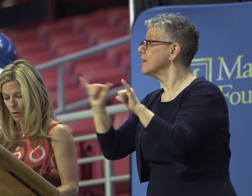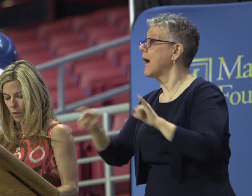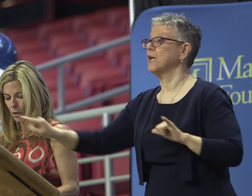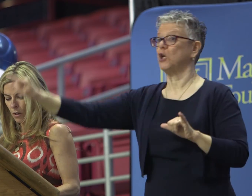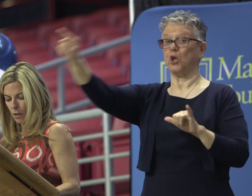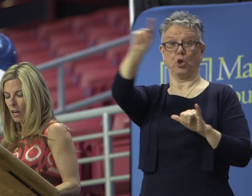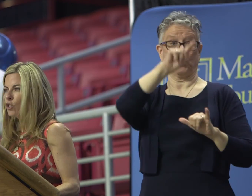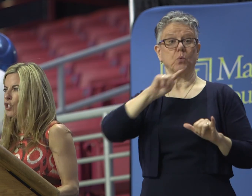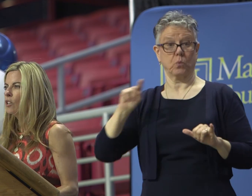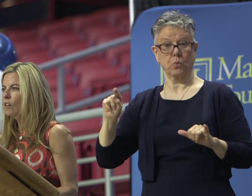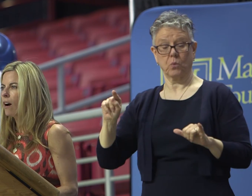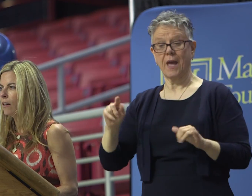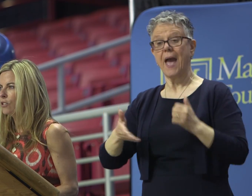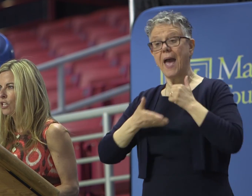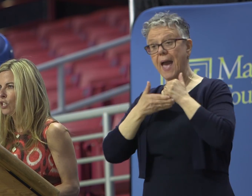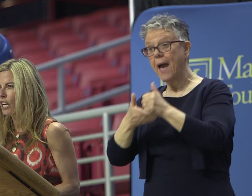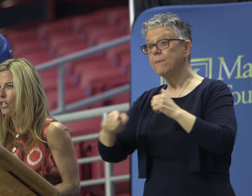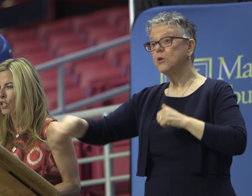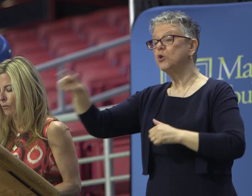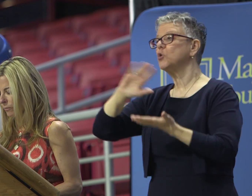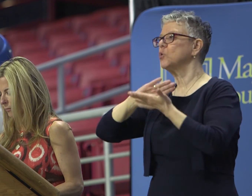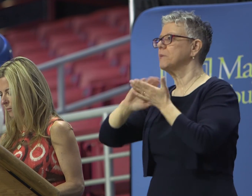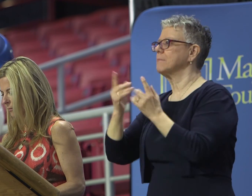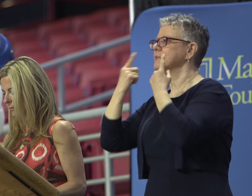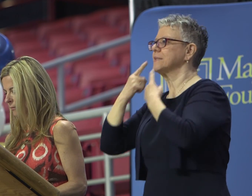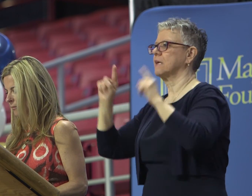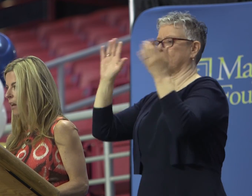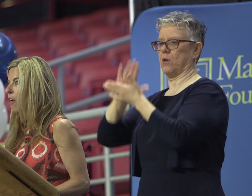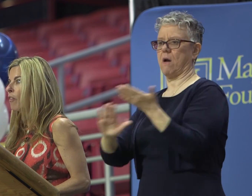you achieve a college education.